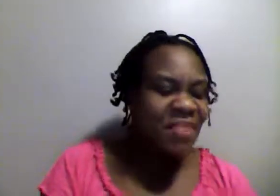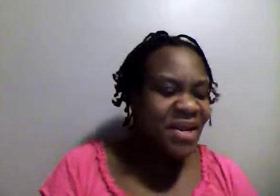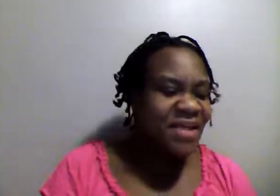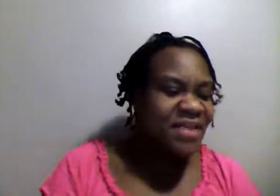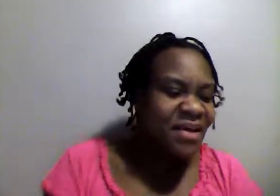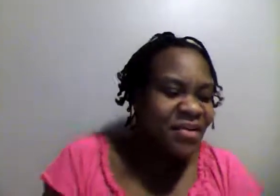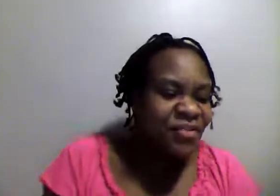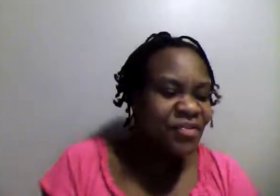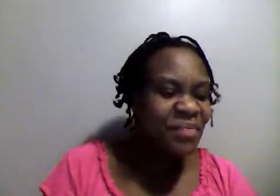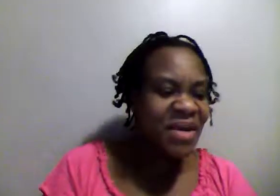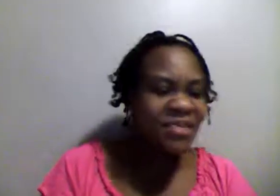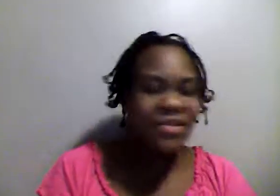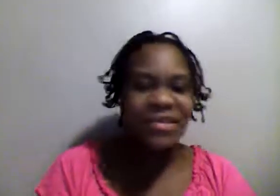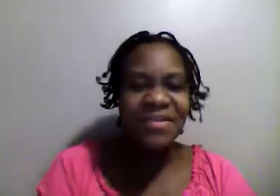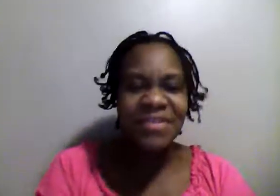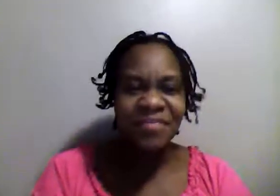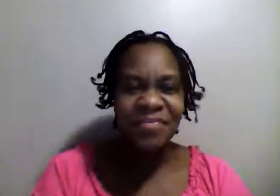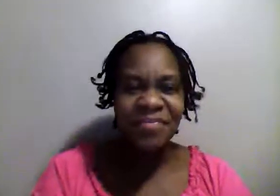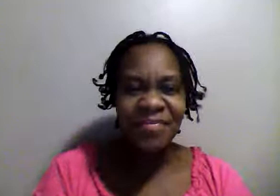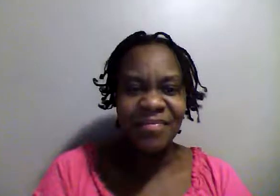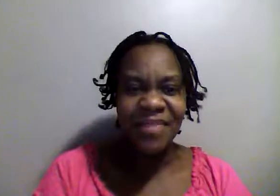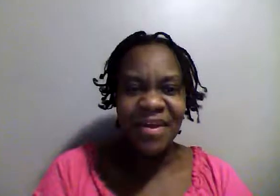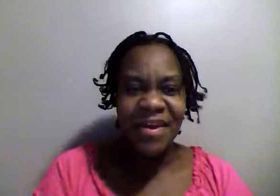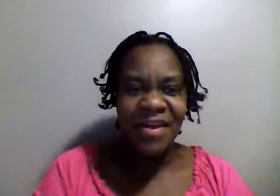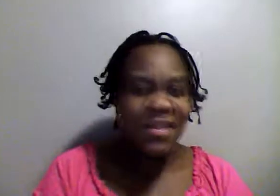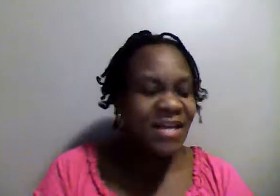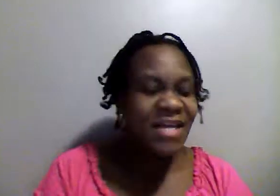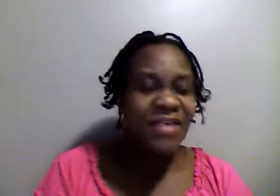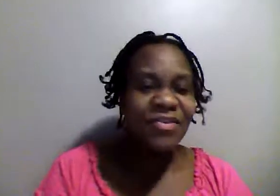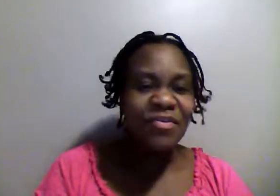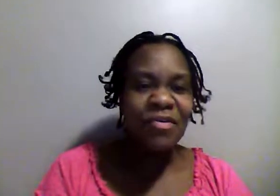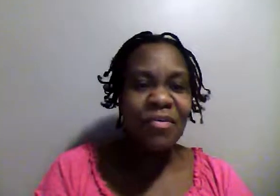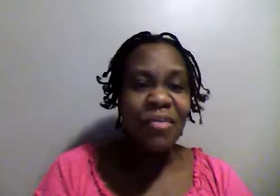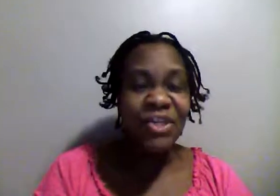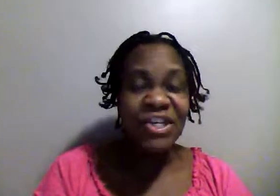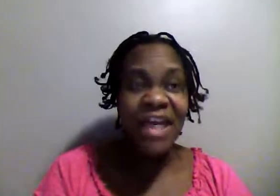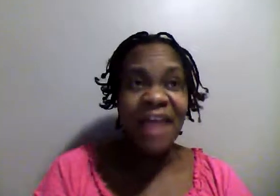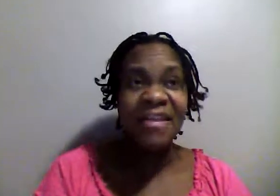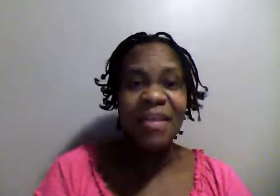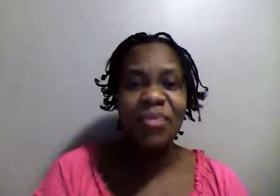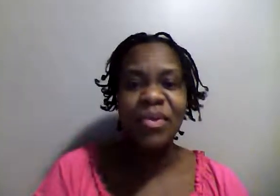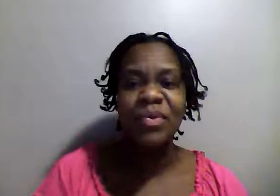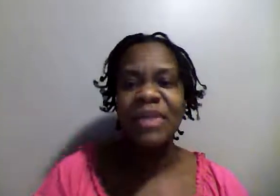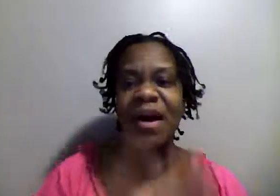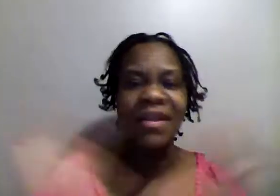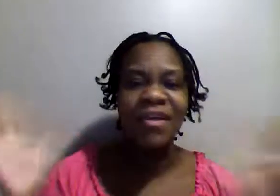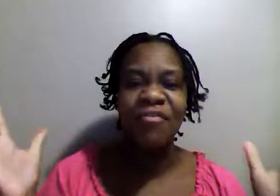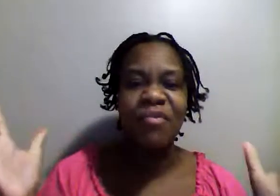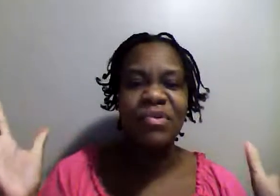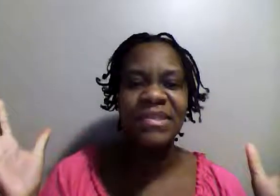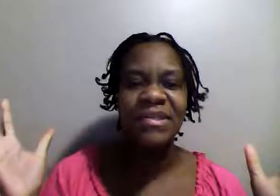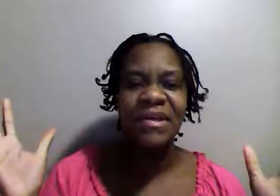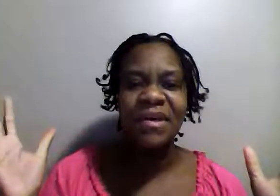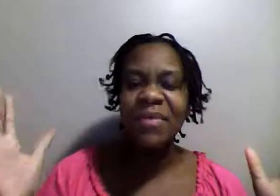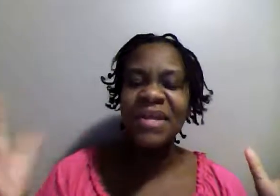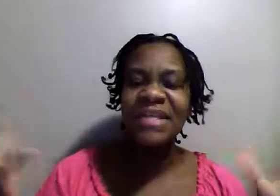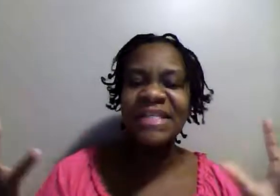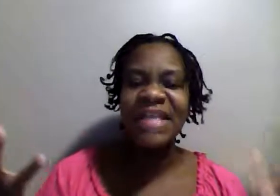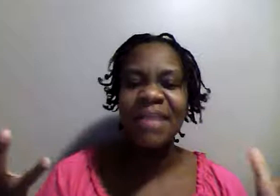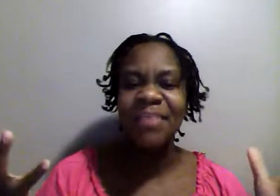Indeterminate tomatoes, they tend to grow bushy and they produce all their fruits within the same period